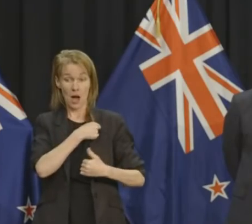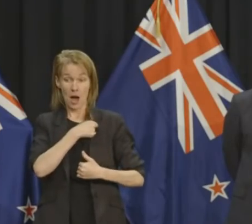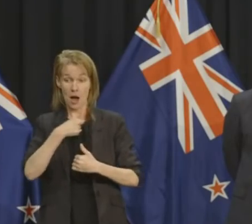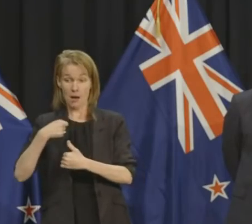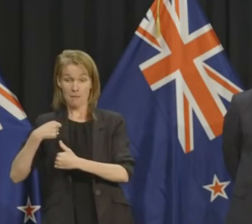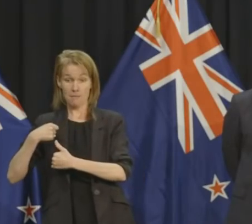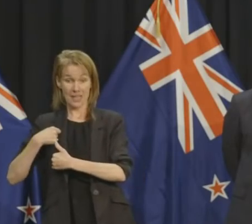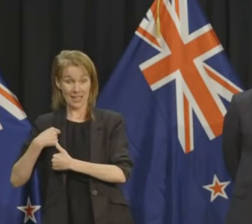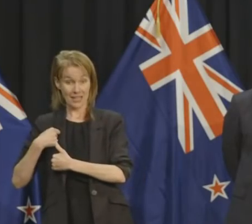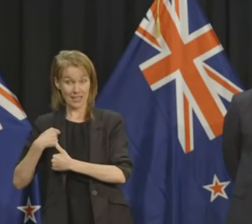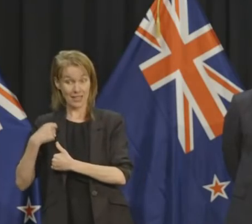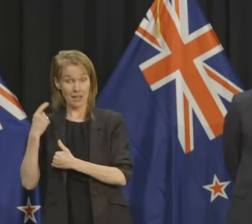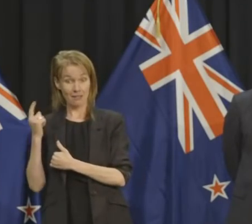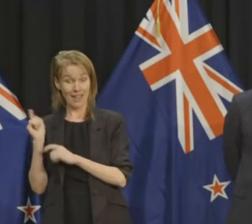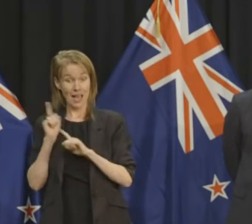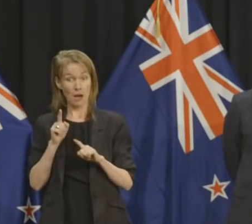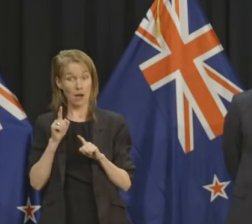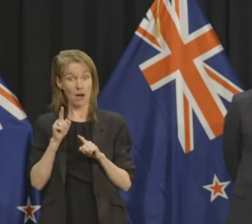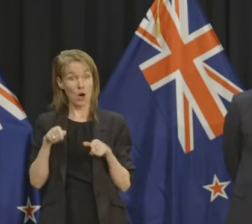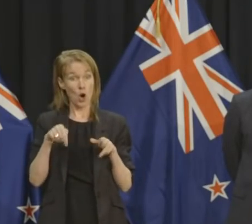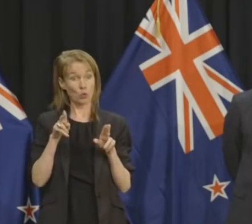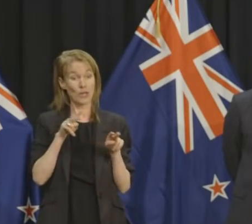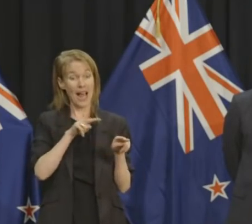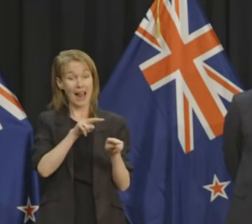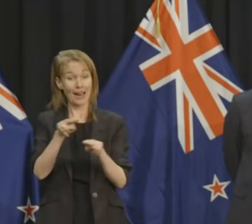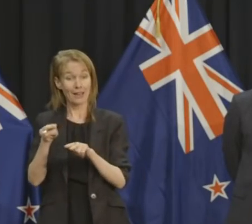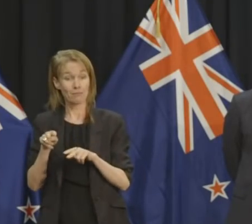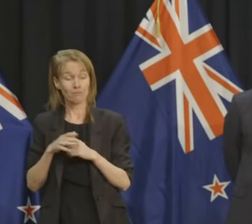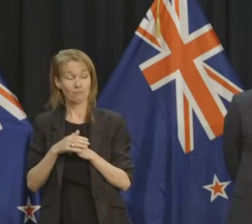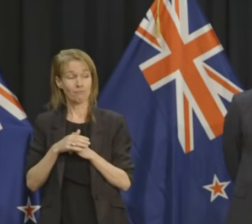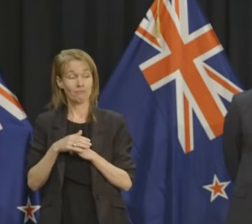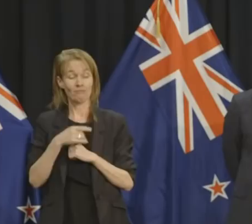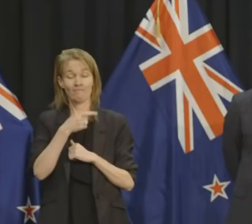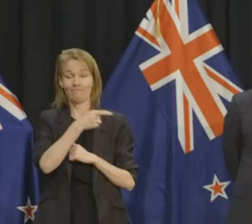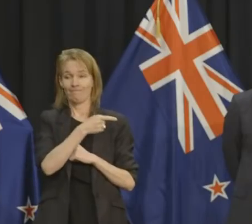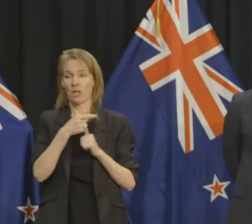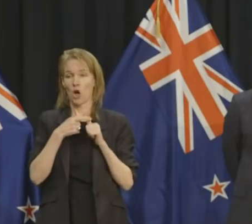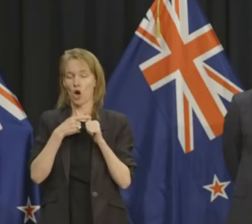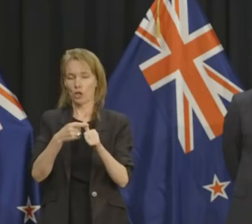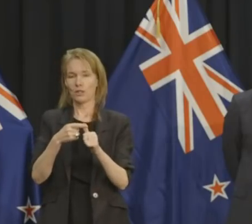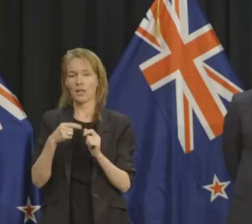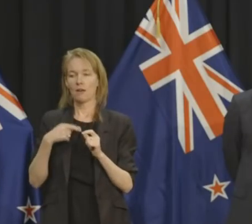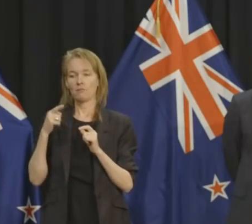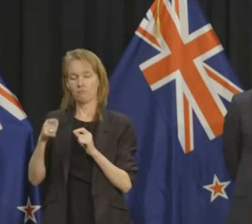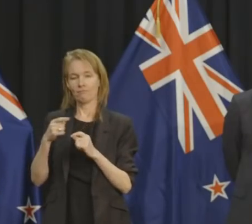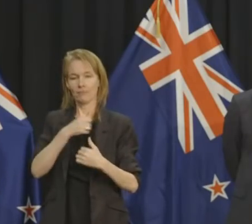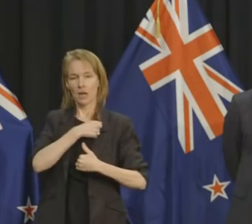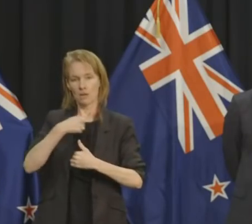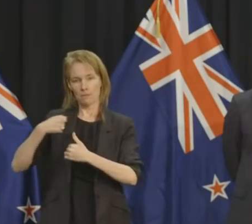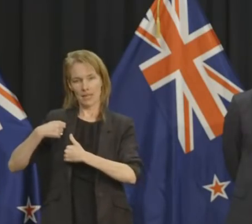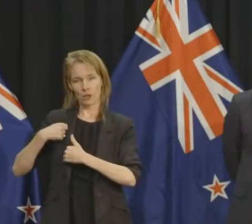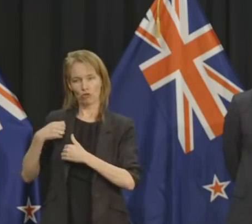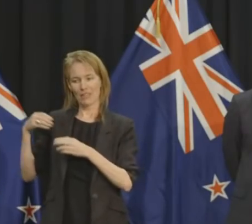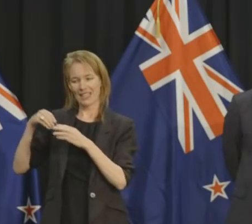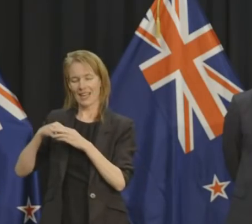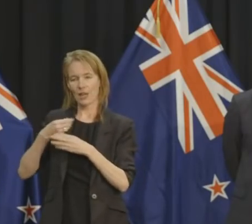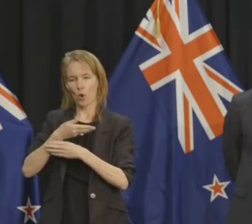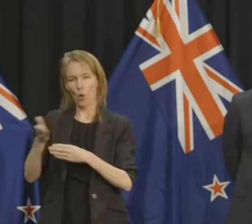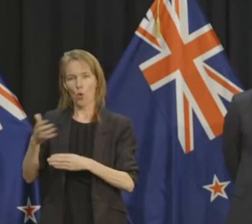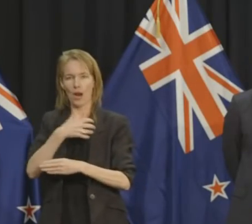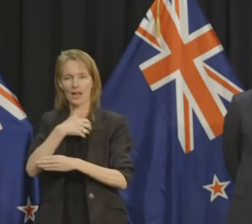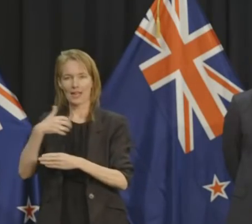Section 9 Defence Act powers. They are, again, operating under auspice of an all-of-government support team, and they are reliant on the New Zealand Police